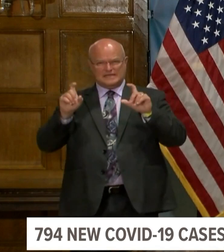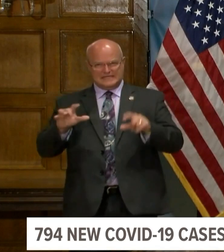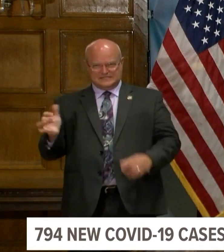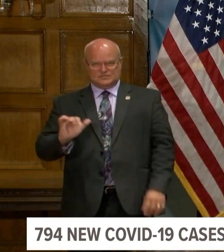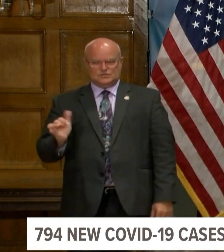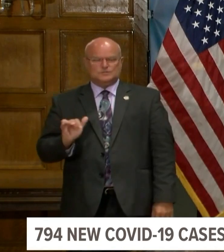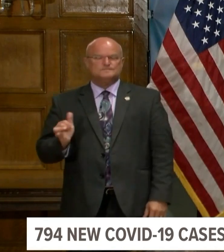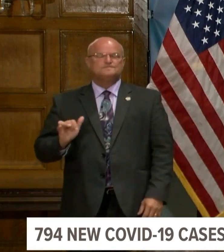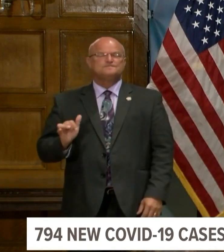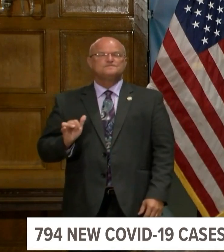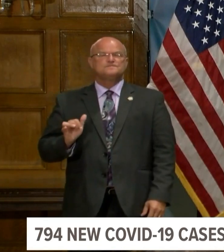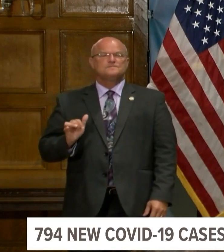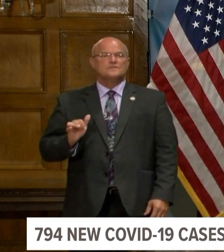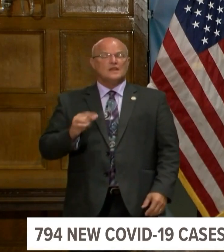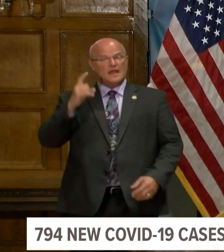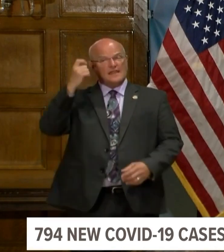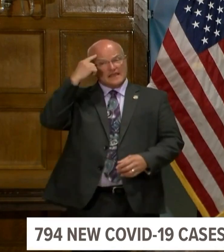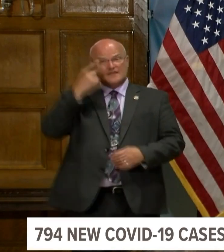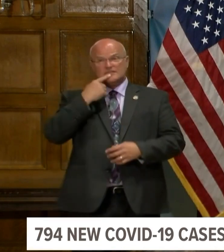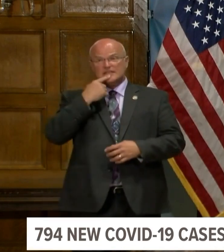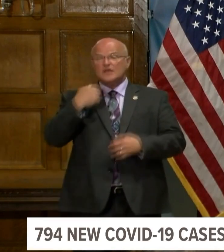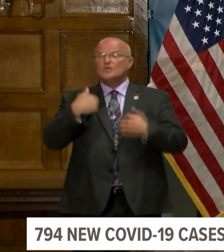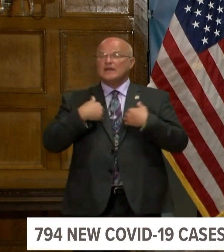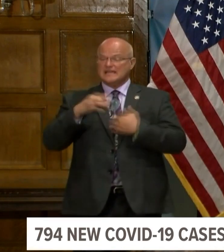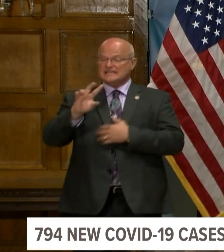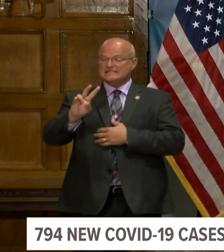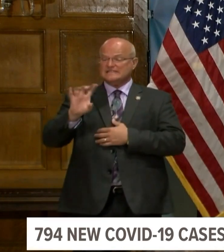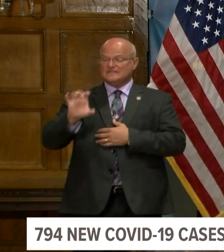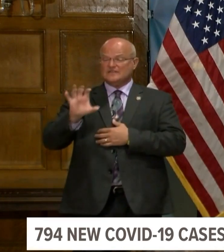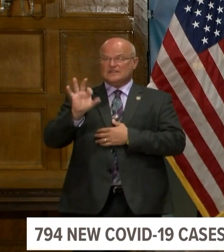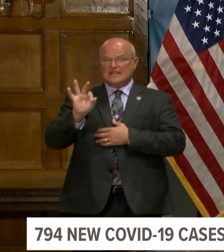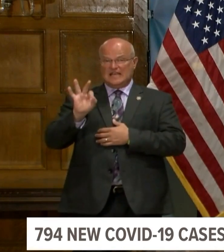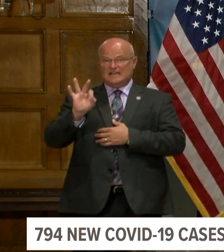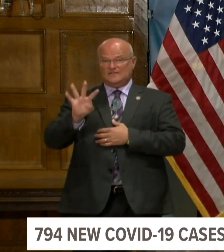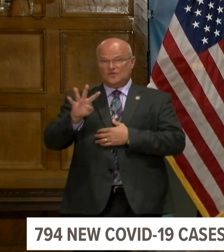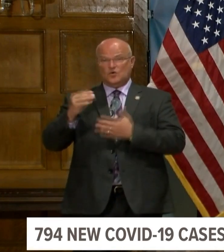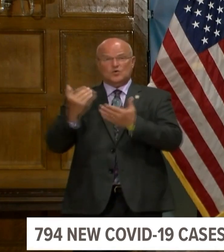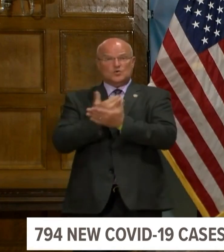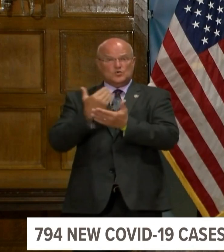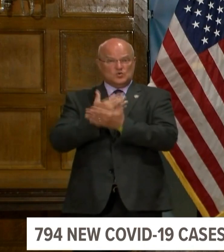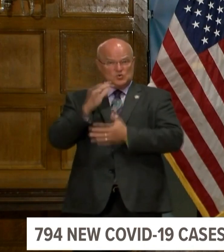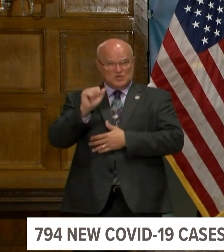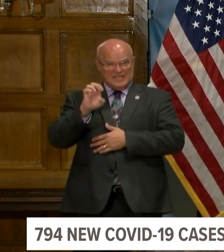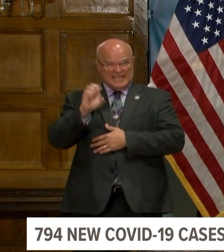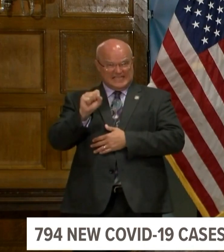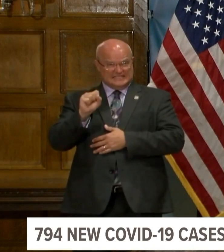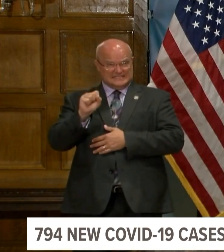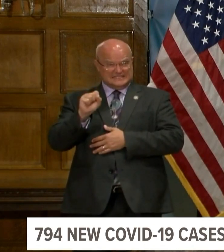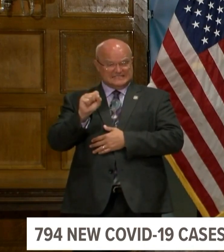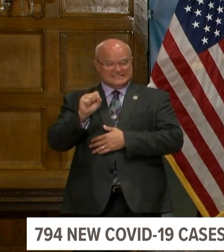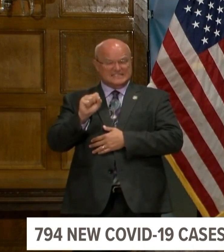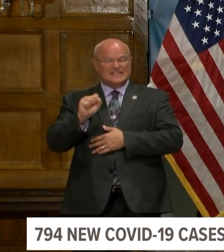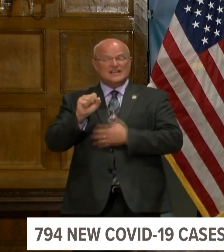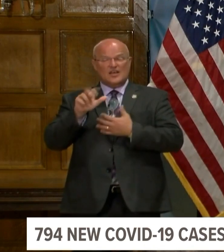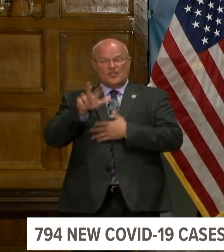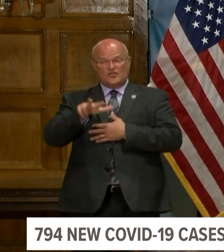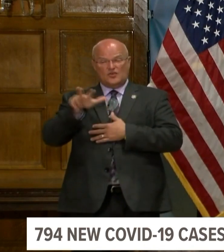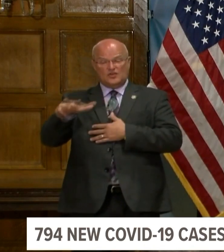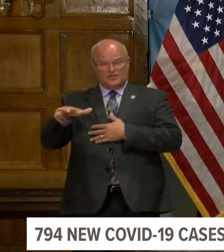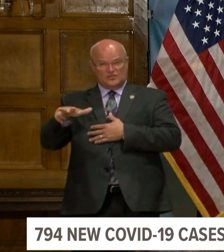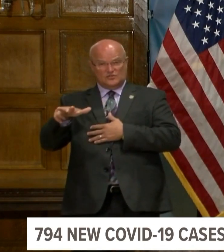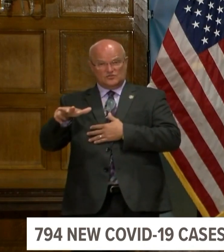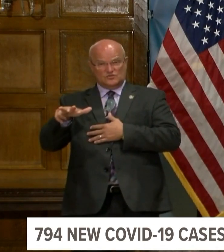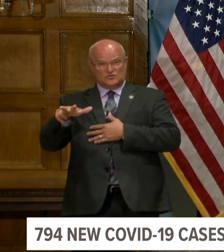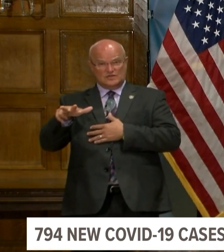well. As the Governor mentioned, we did have 794 new cases since yesterday. Of those, 33